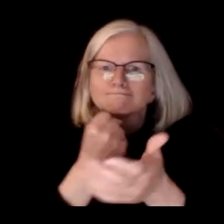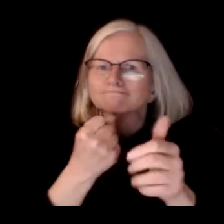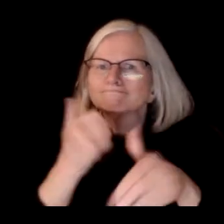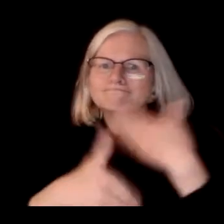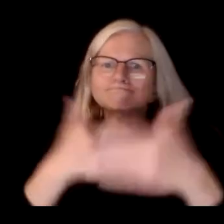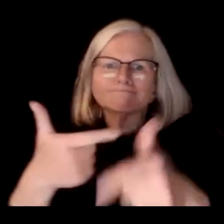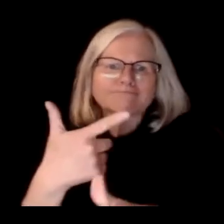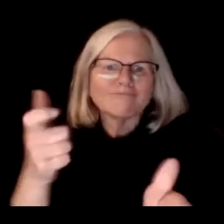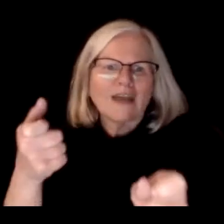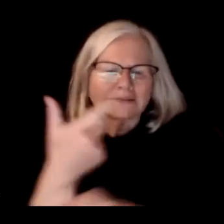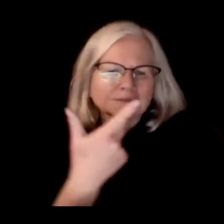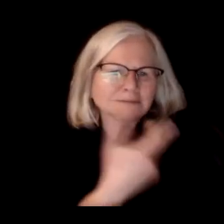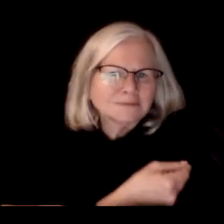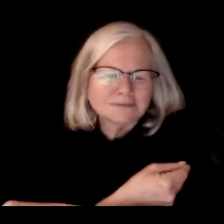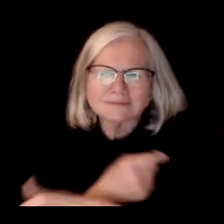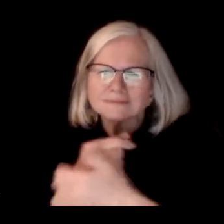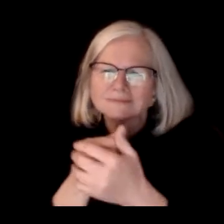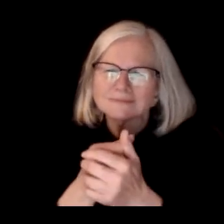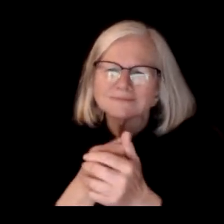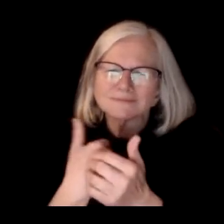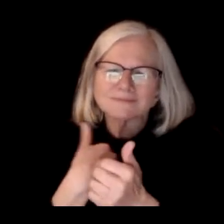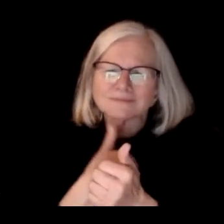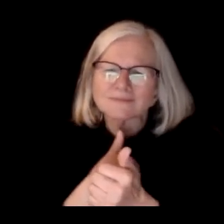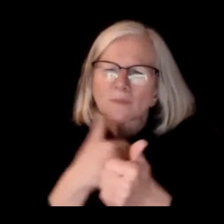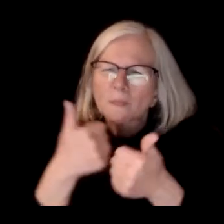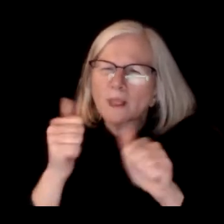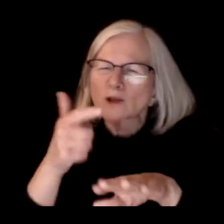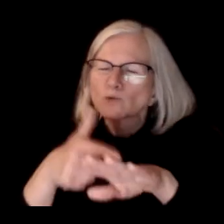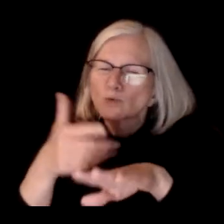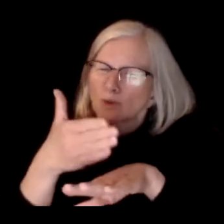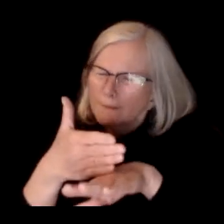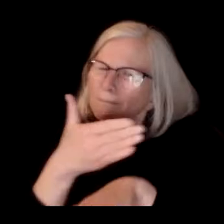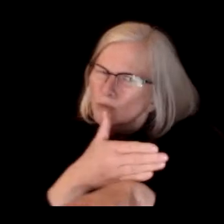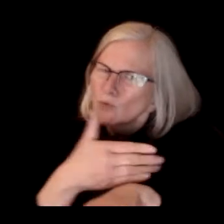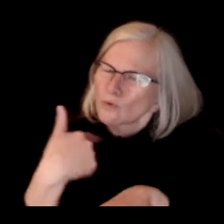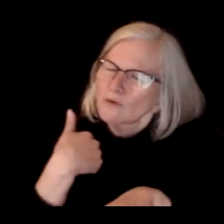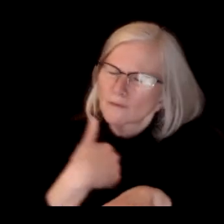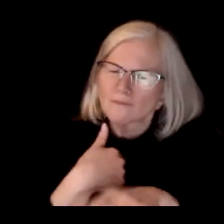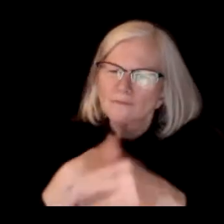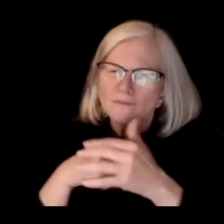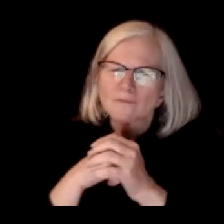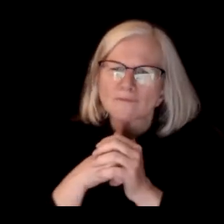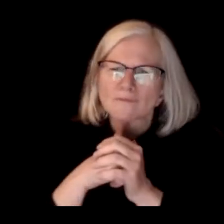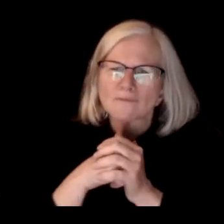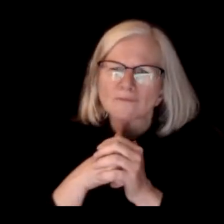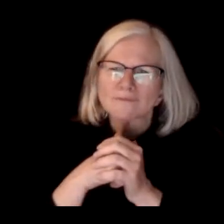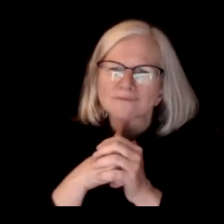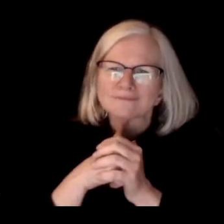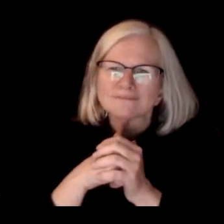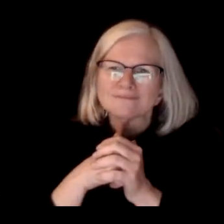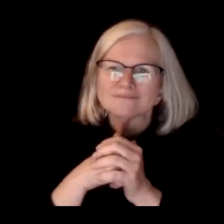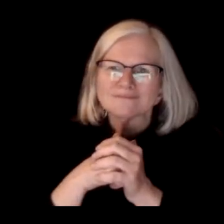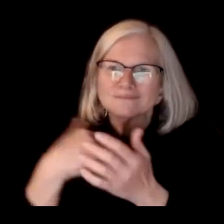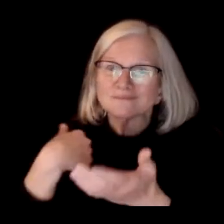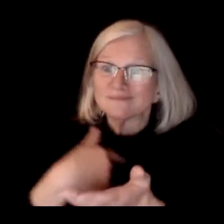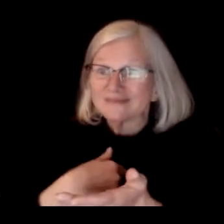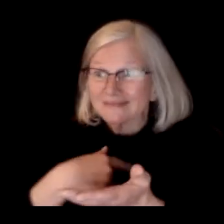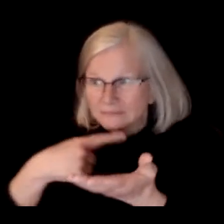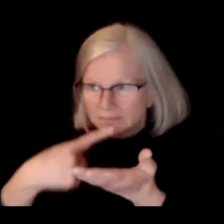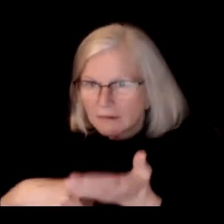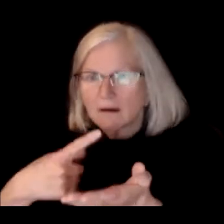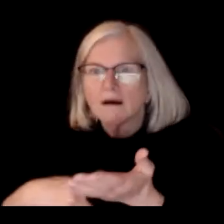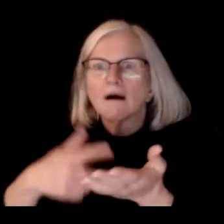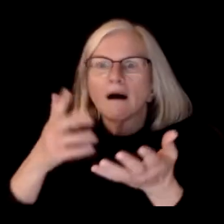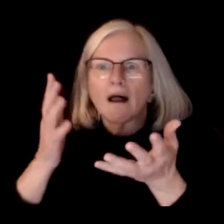improve the information. I think we've talked a lot on these calls about how confusing it is to unpack the numbers of all